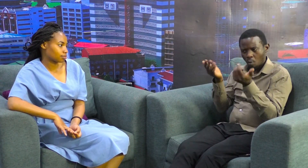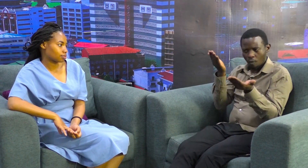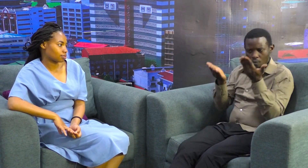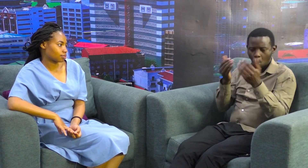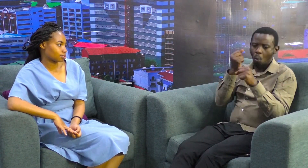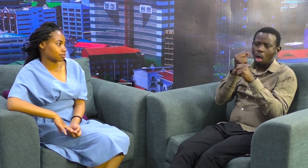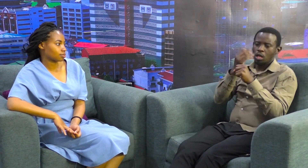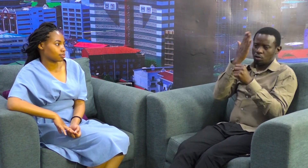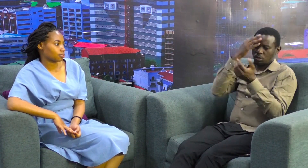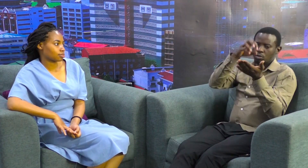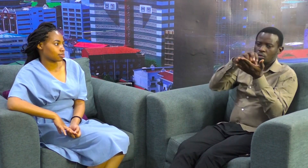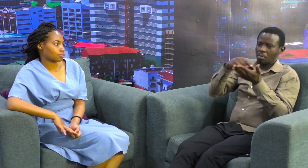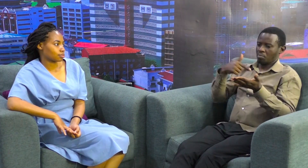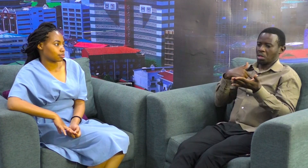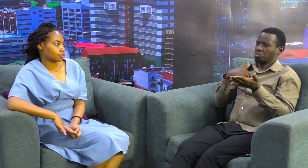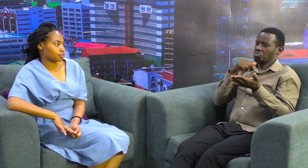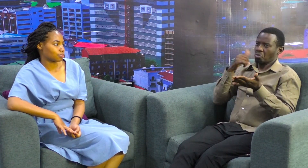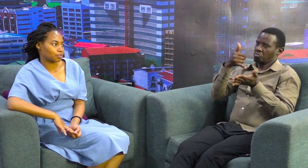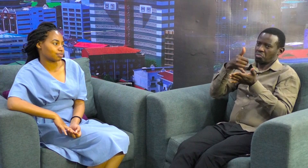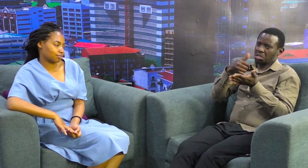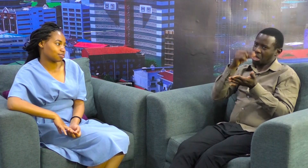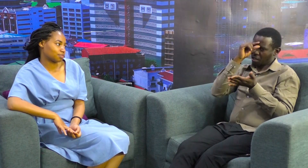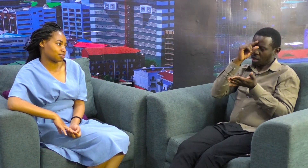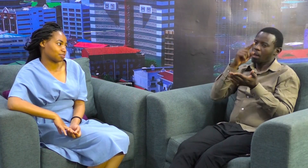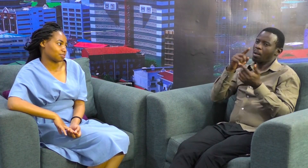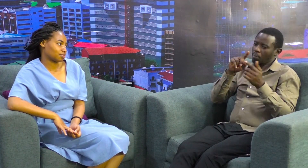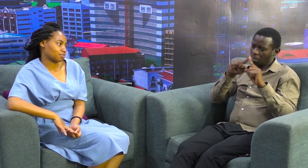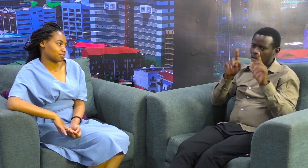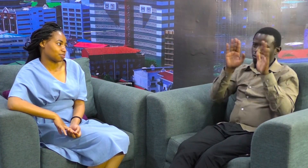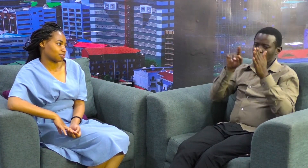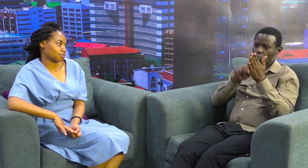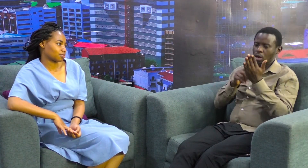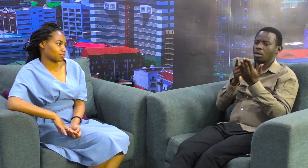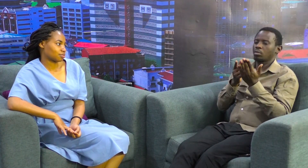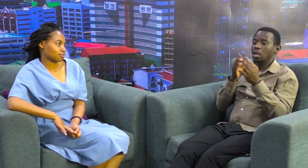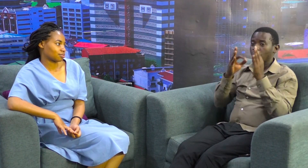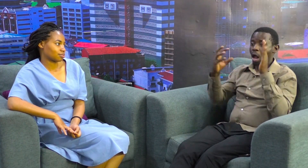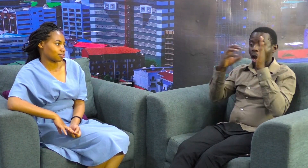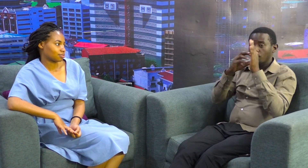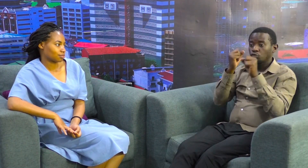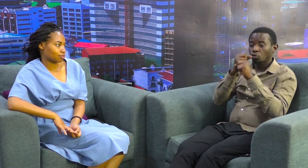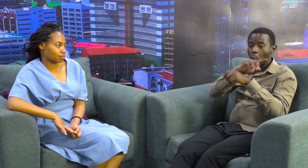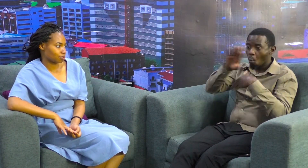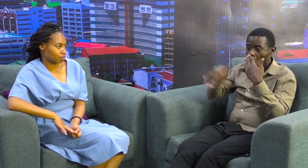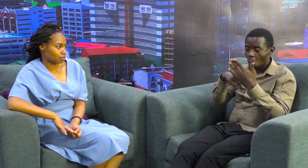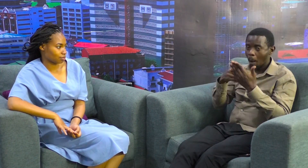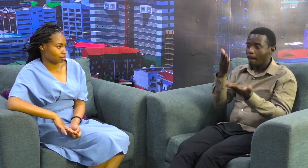is 2/3 gender rule, so we have to advocate on that basis. When